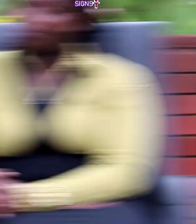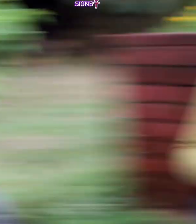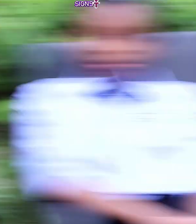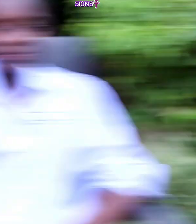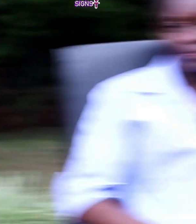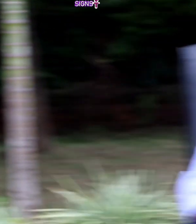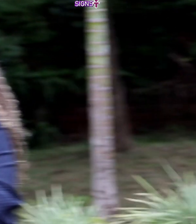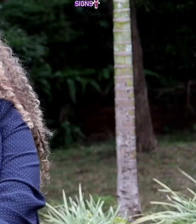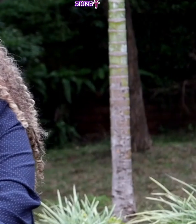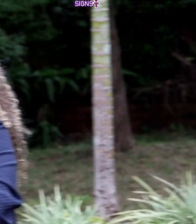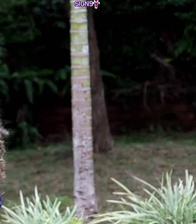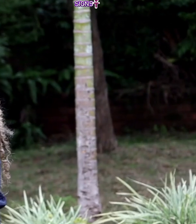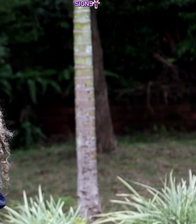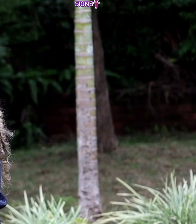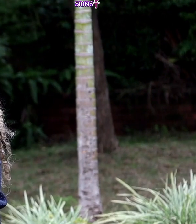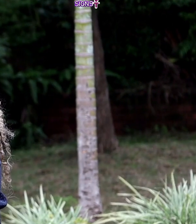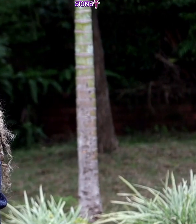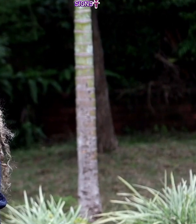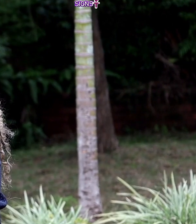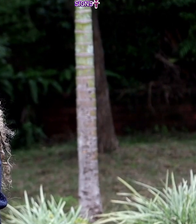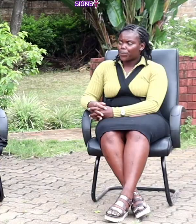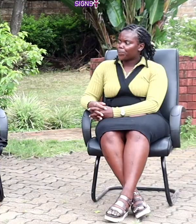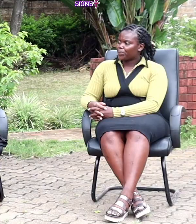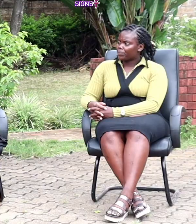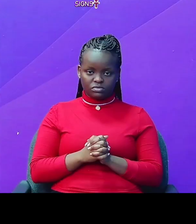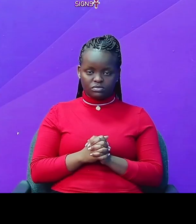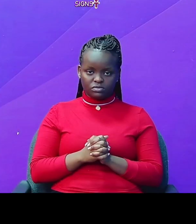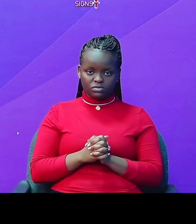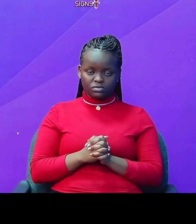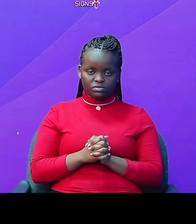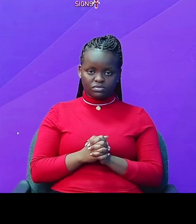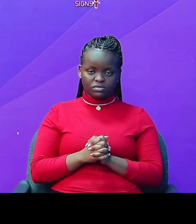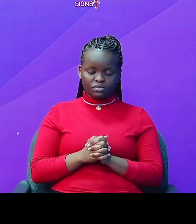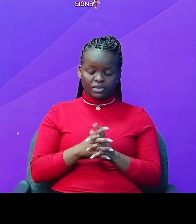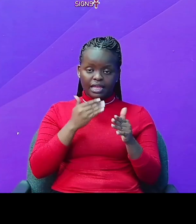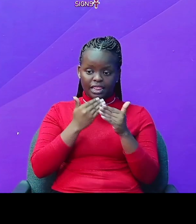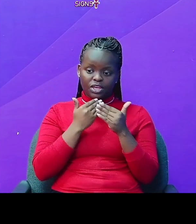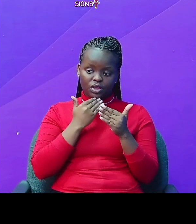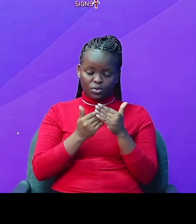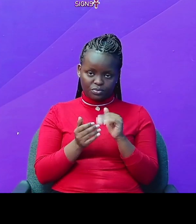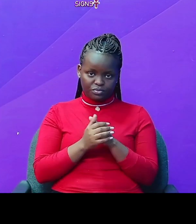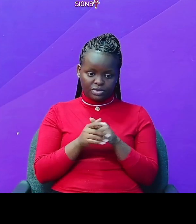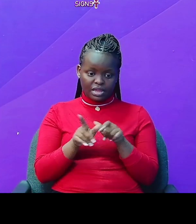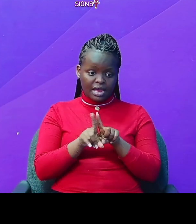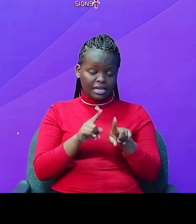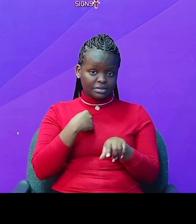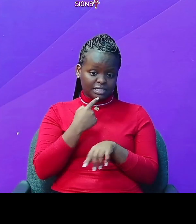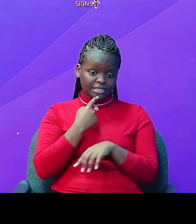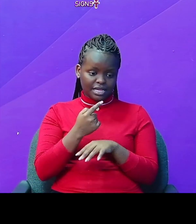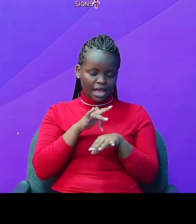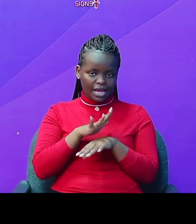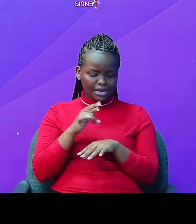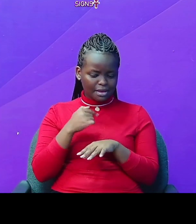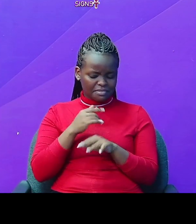that they may learn even more about the leadership positions? Thank you. As I said earlier, I'm very